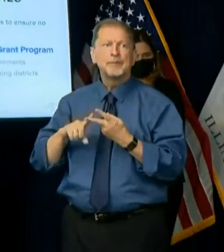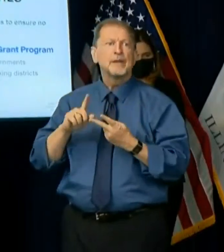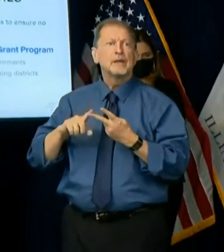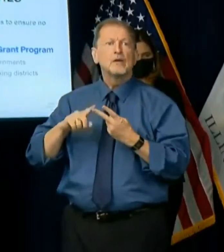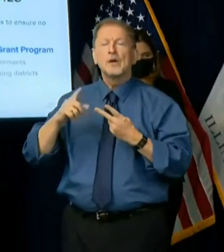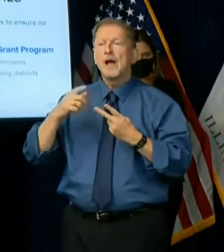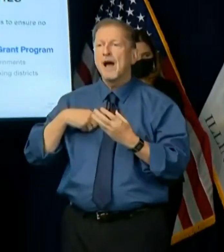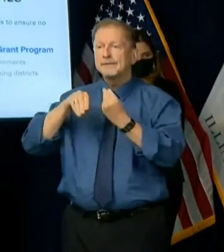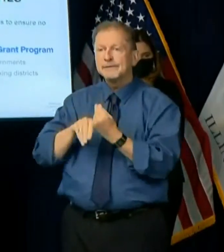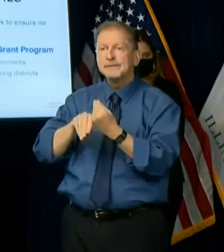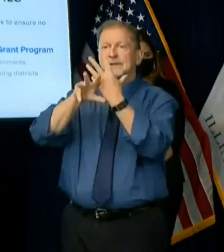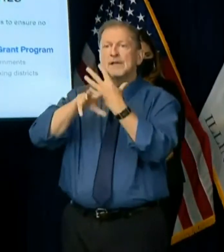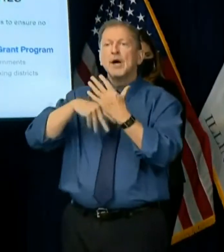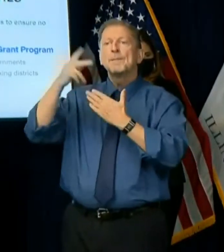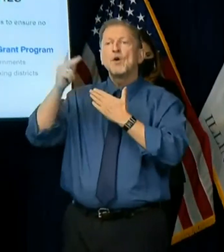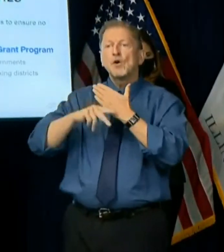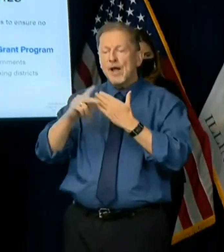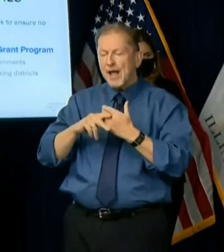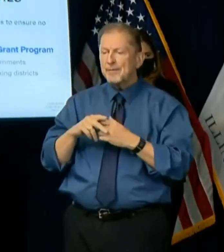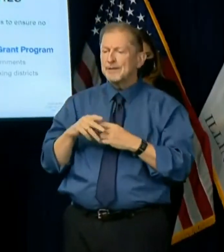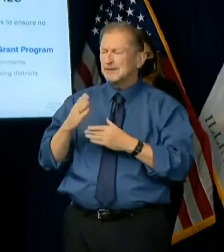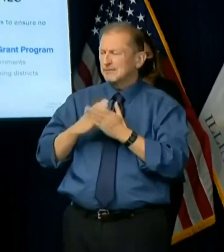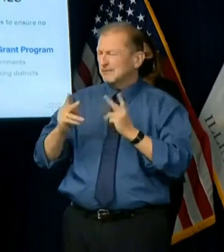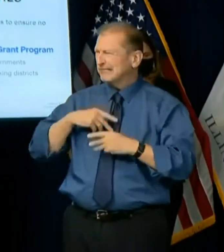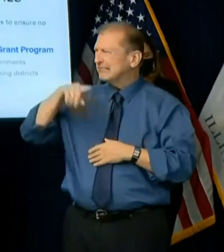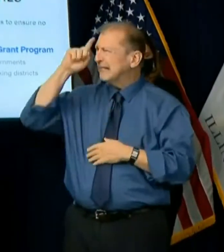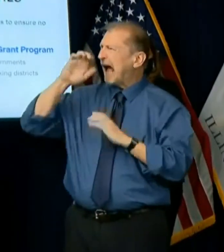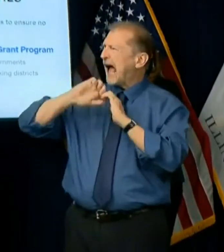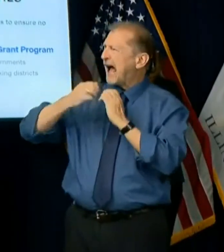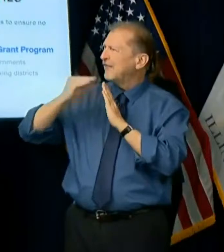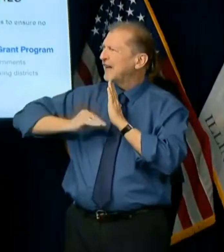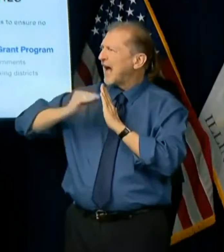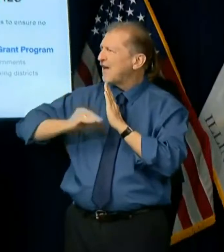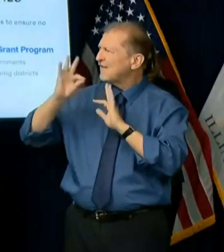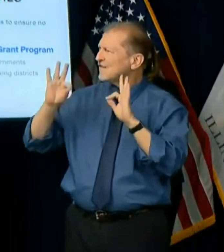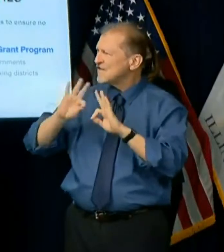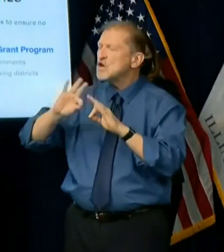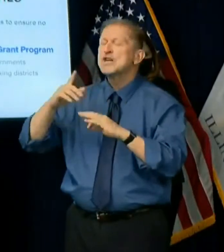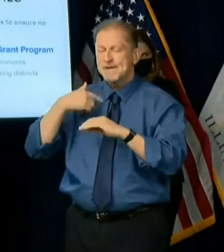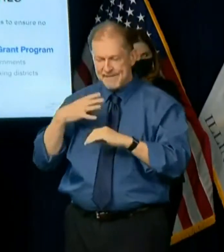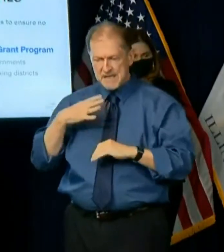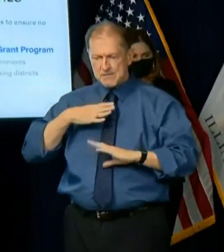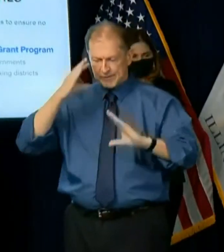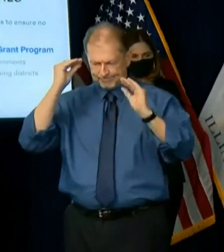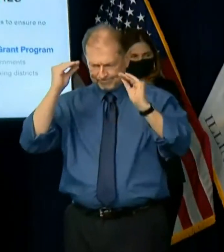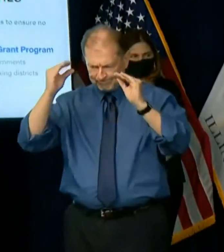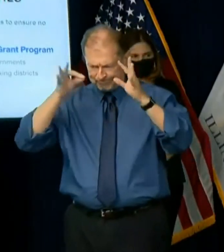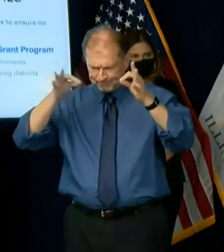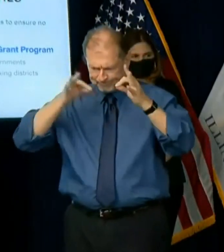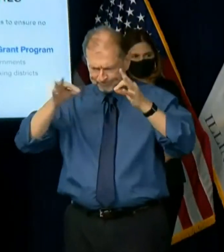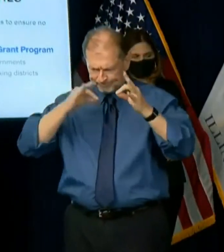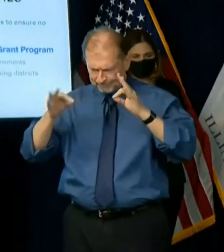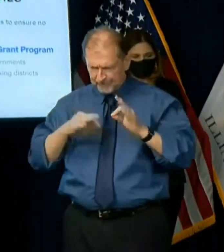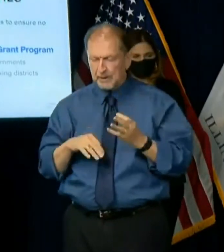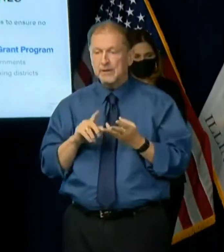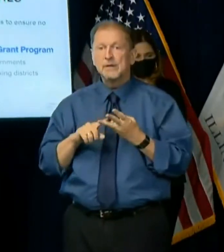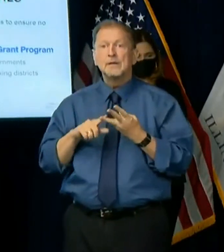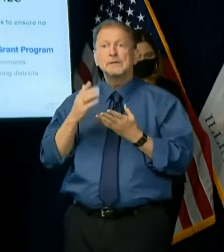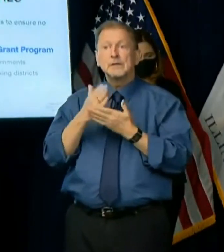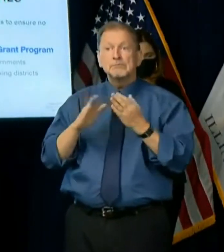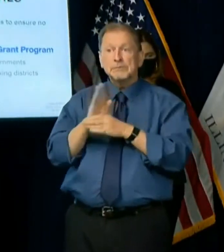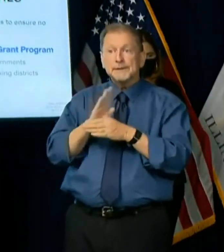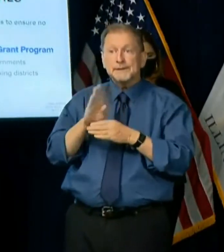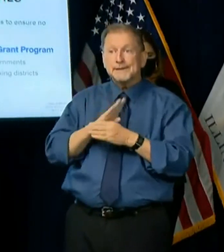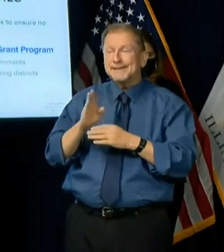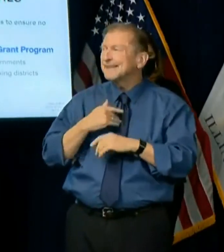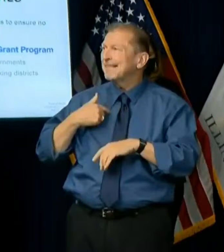programs to help everyone fill out the necessary forms properly, to helping businesses that have yet to receive their PPE or